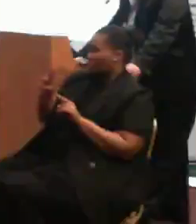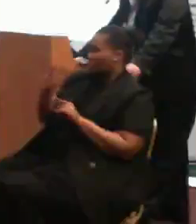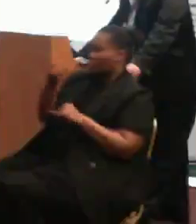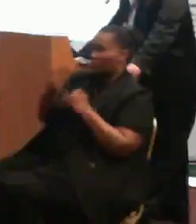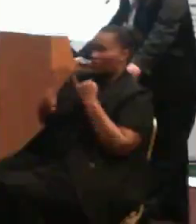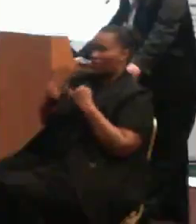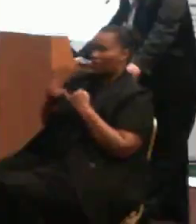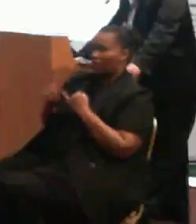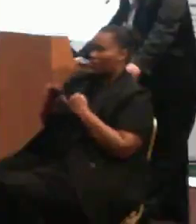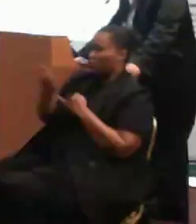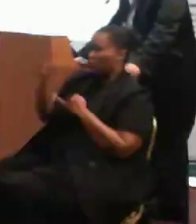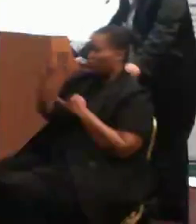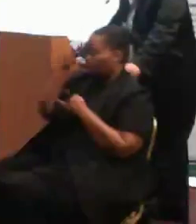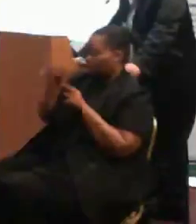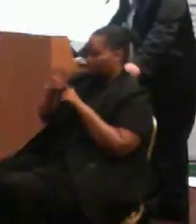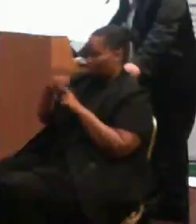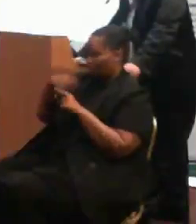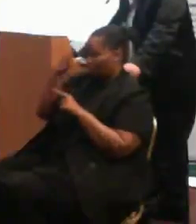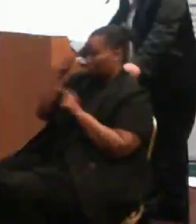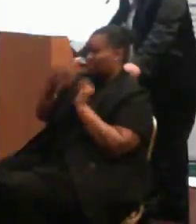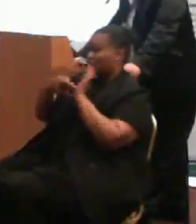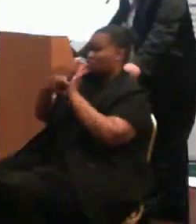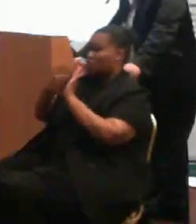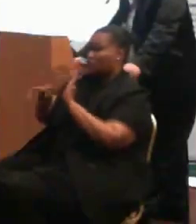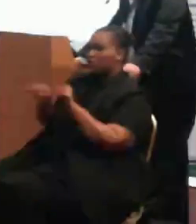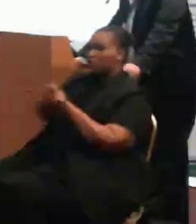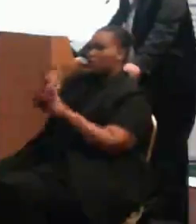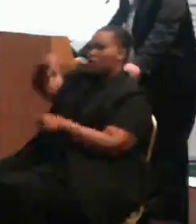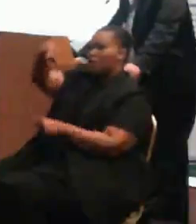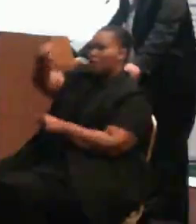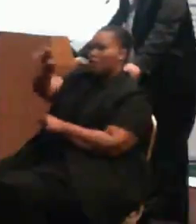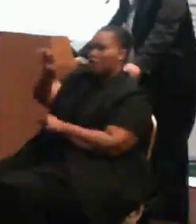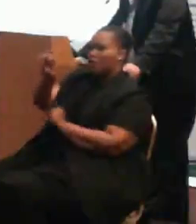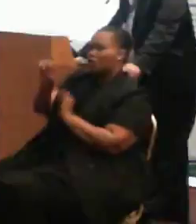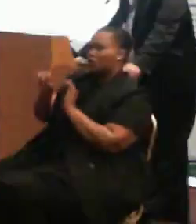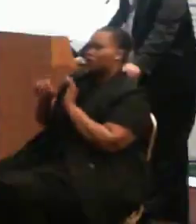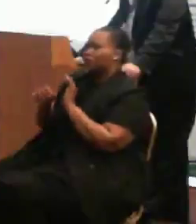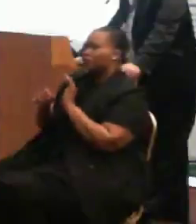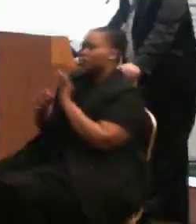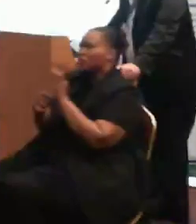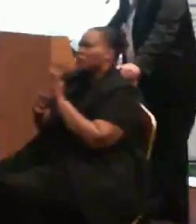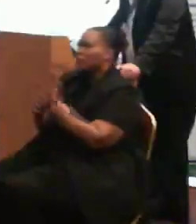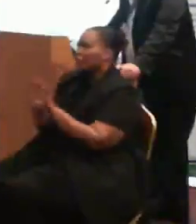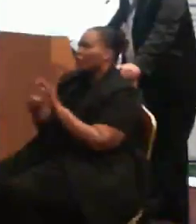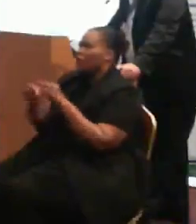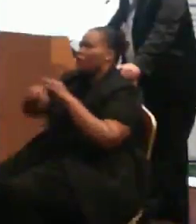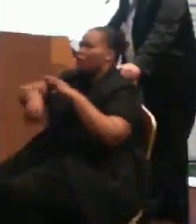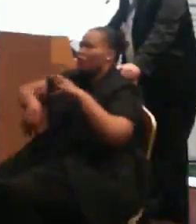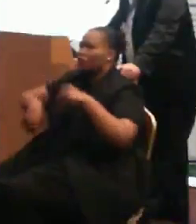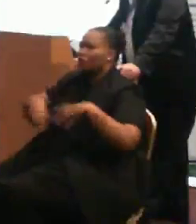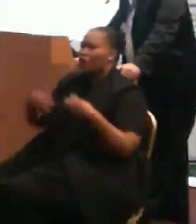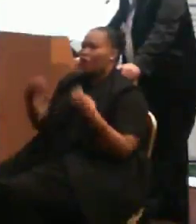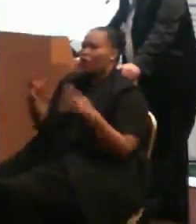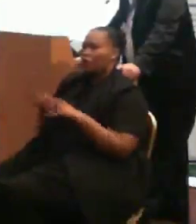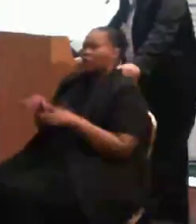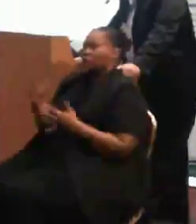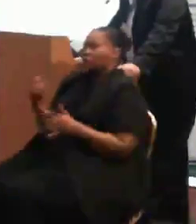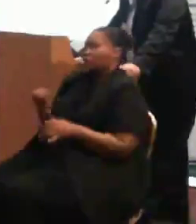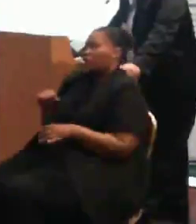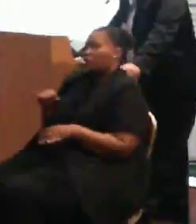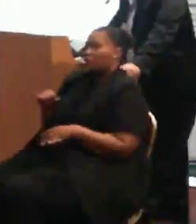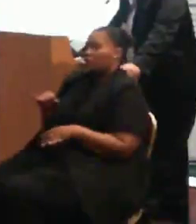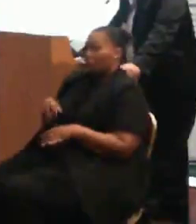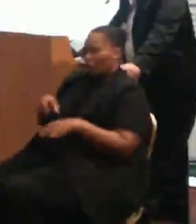going to show you now further, and I'll show you in Port Elizabeth. It's so inefficient and corrupt. And yet they're entitled under that